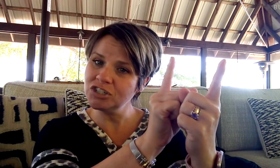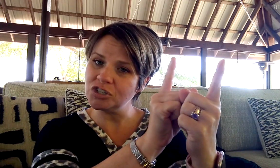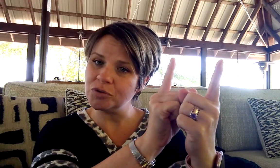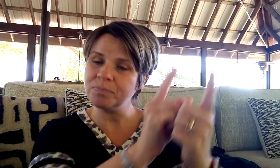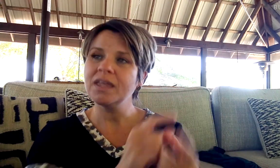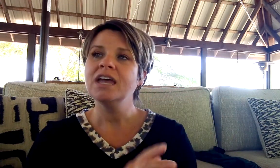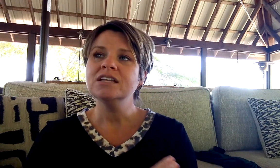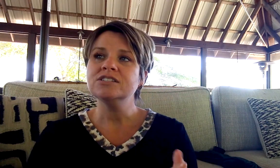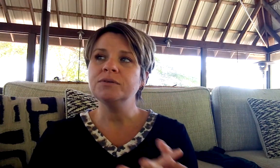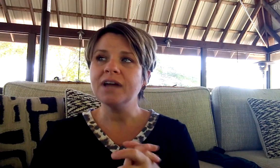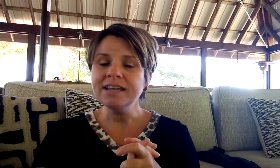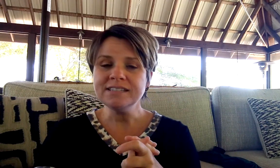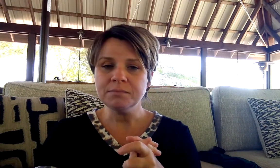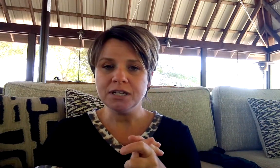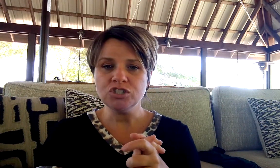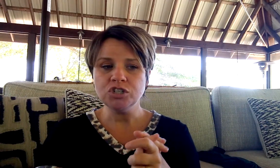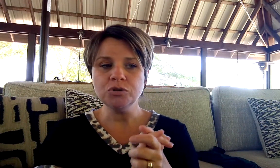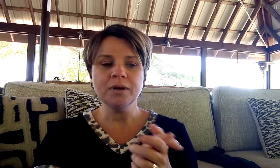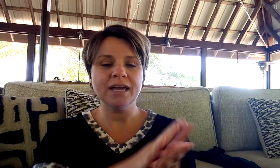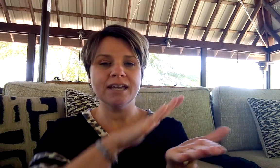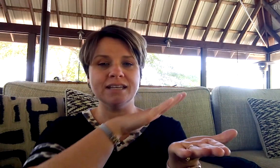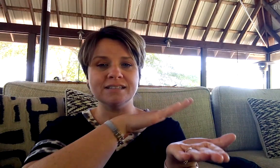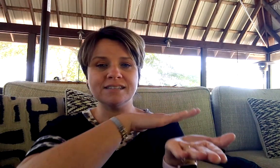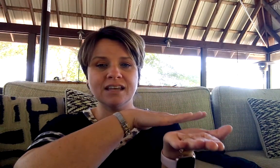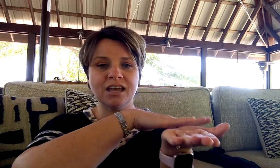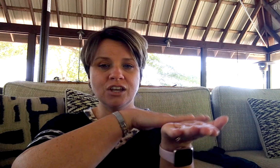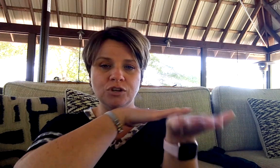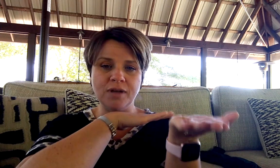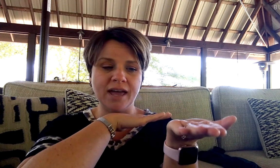you. So nice to meet you is you have